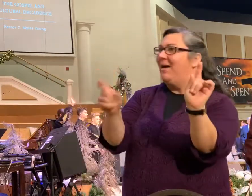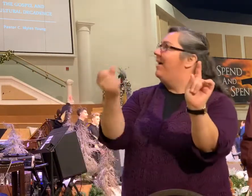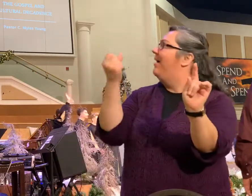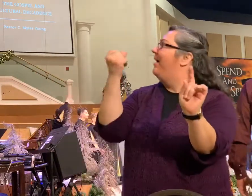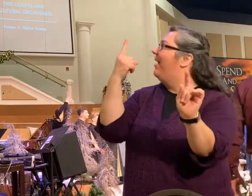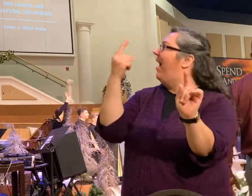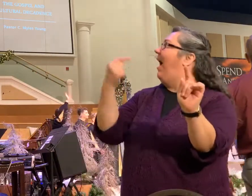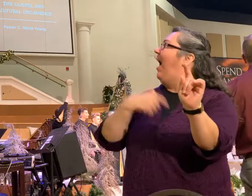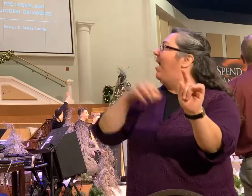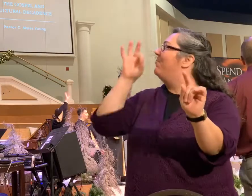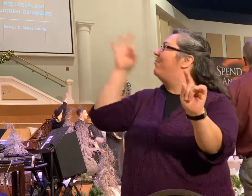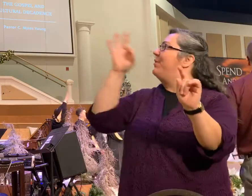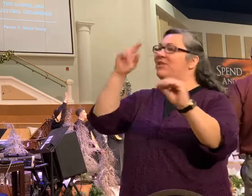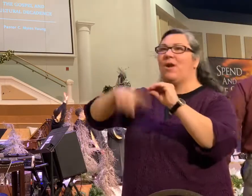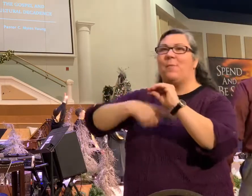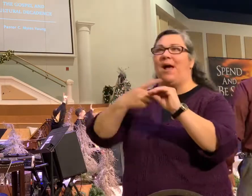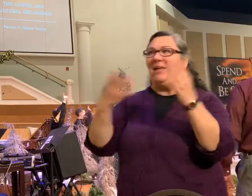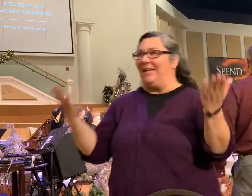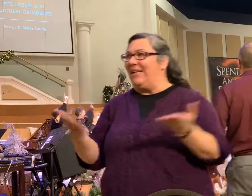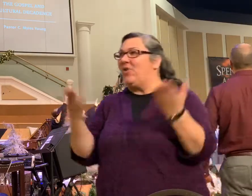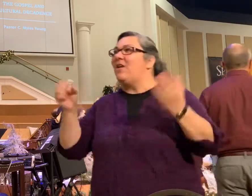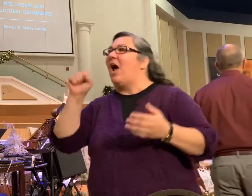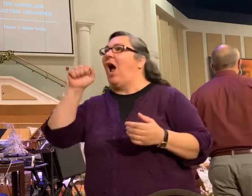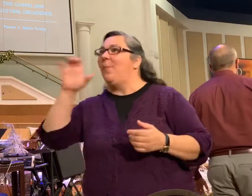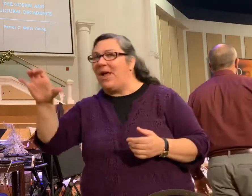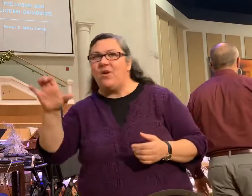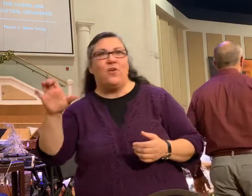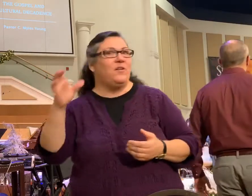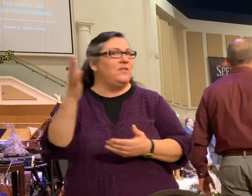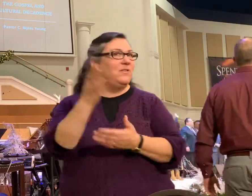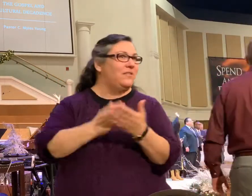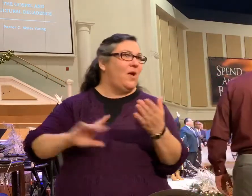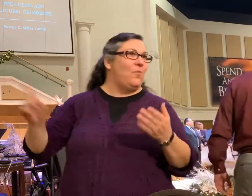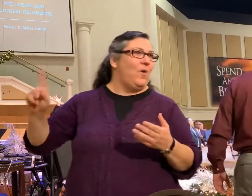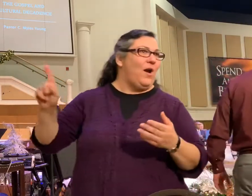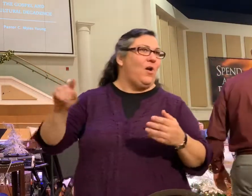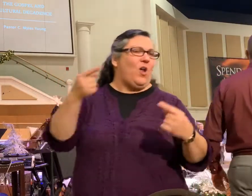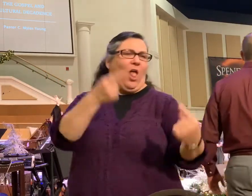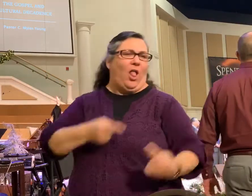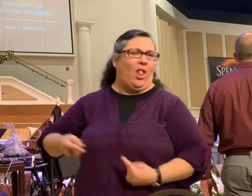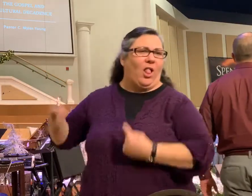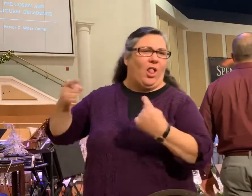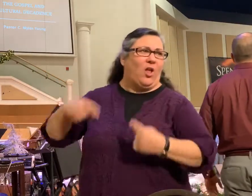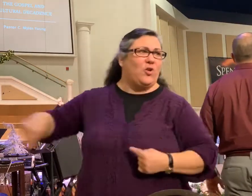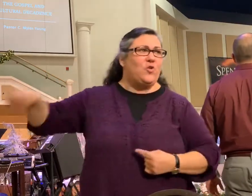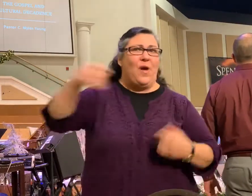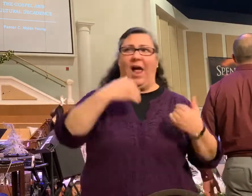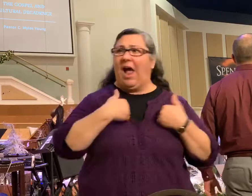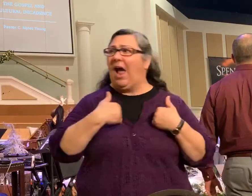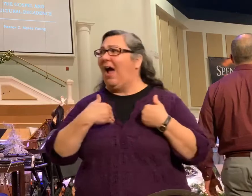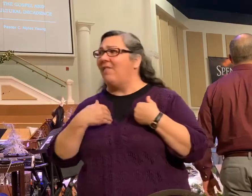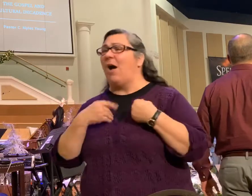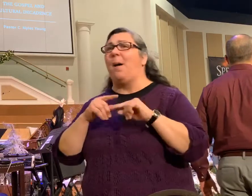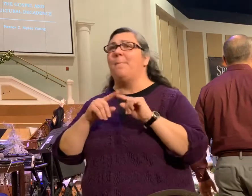going to be preaching about it in Sacramento. And somebody's going to hear about my struggle. And they're going to get paid for their